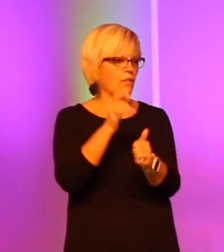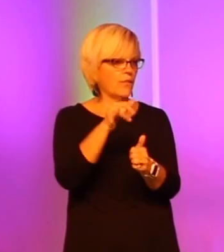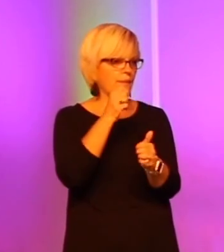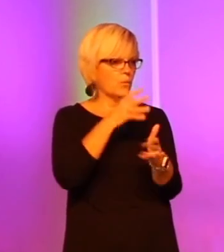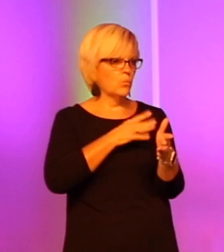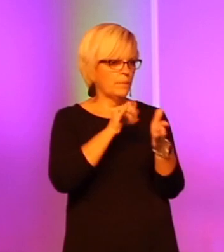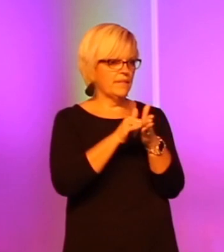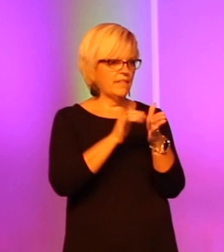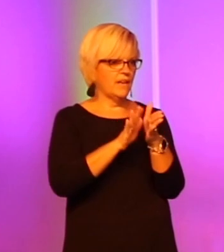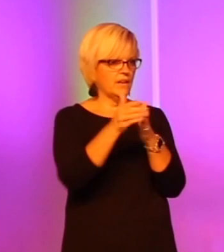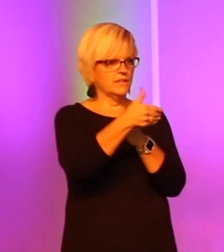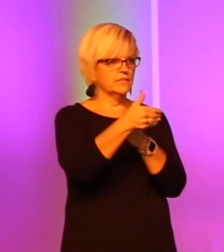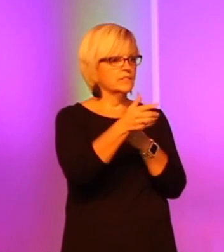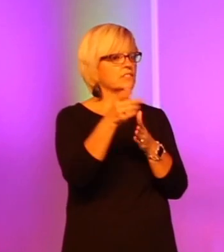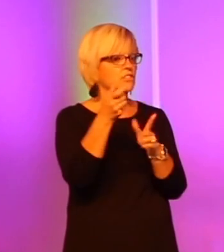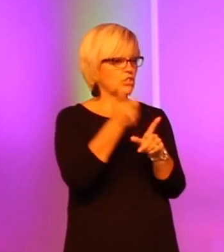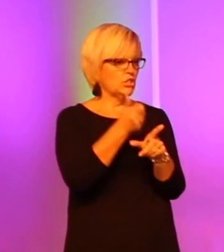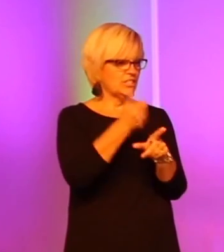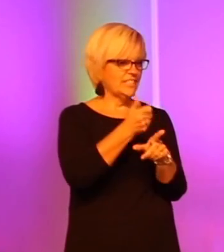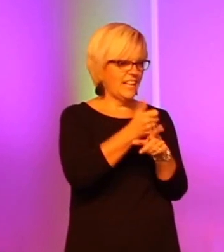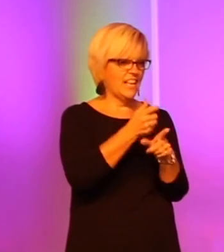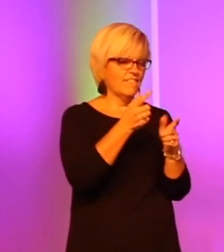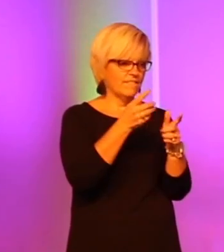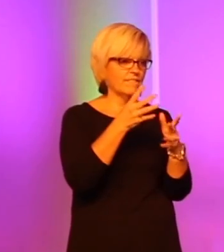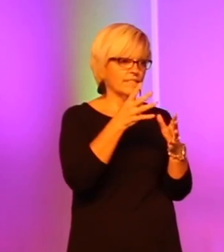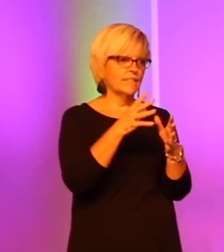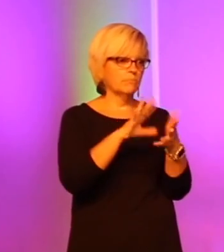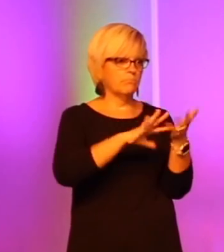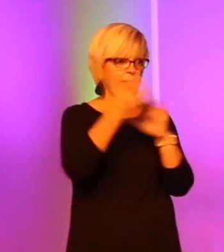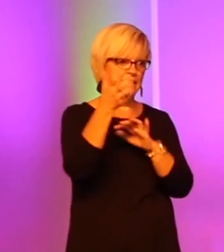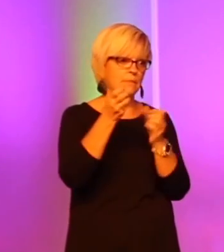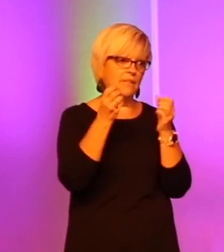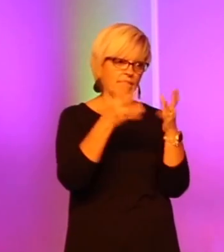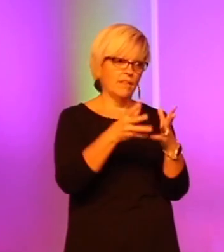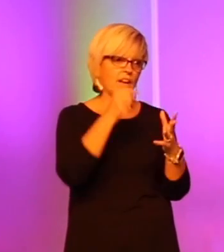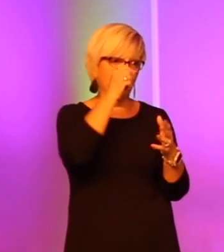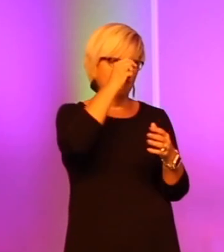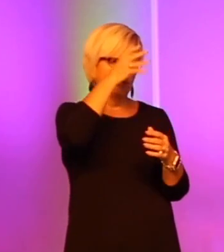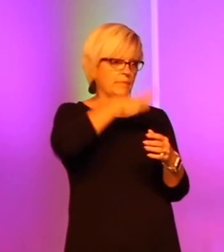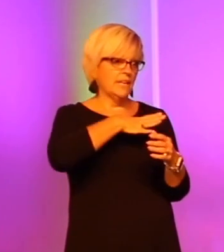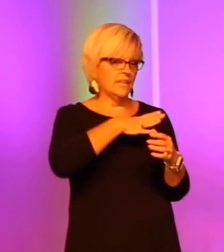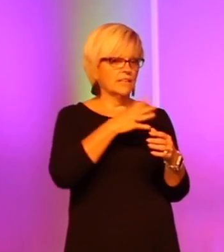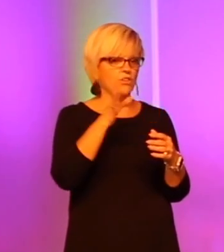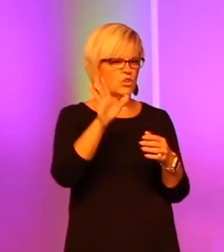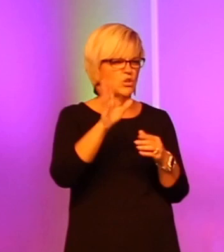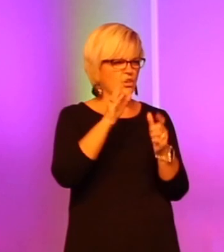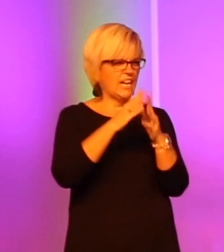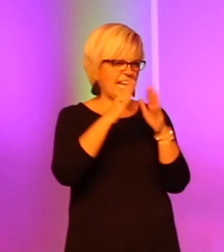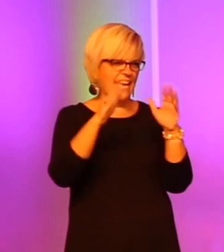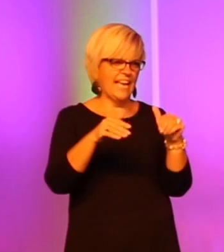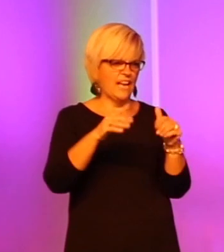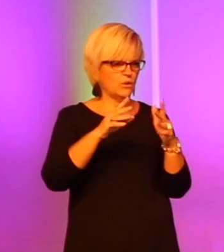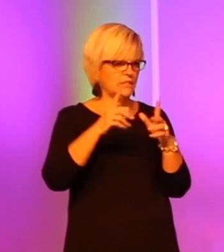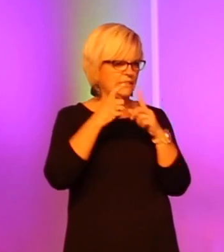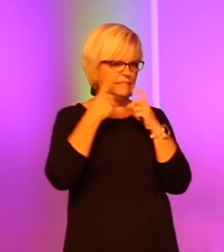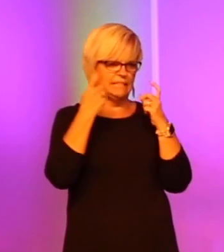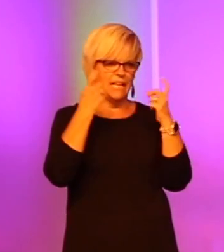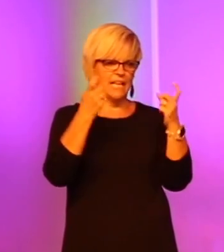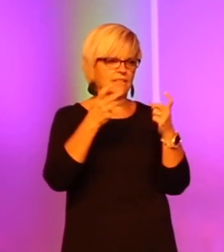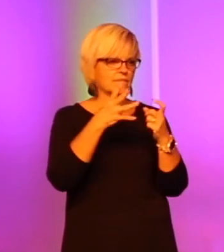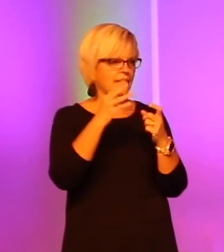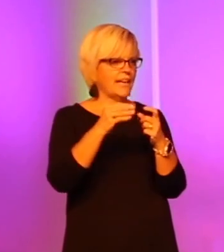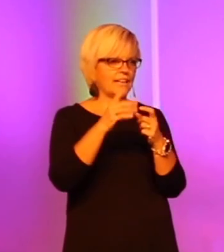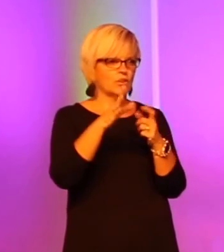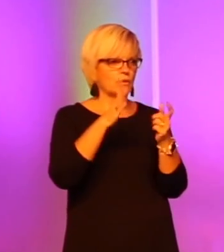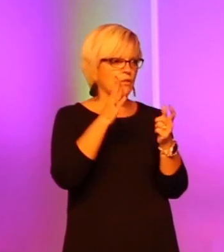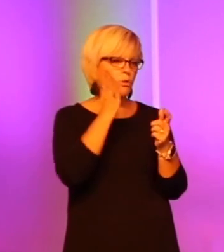men have been her victims. Her house is the road to the grave. Her bedroom is the den of death. So as much as this story is